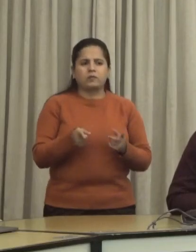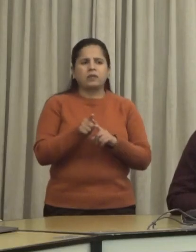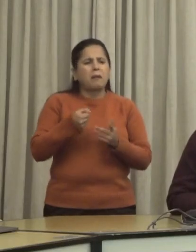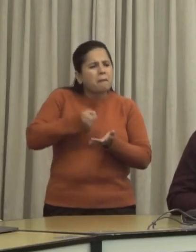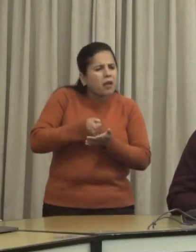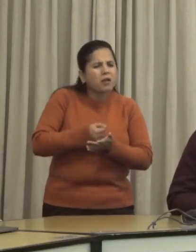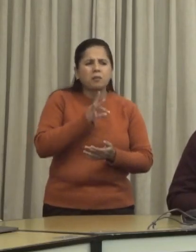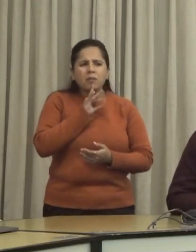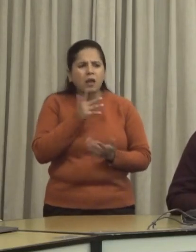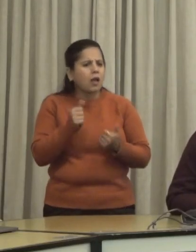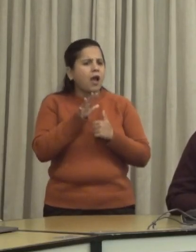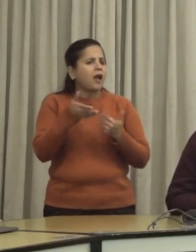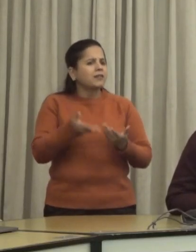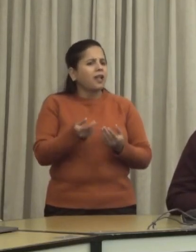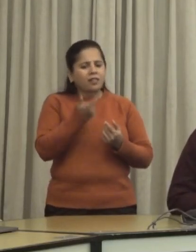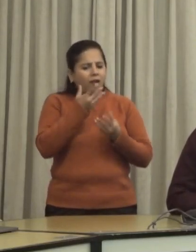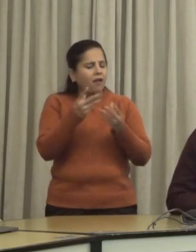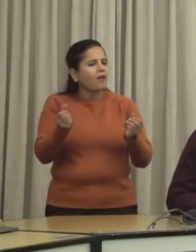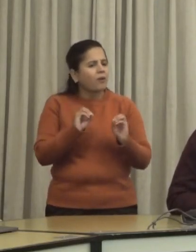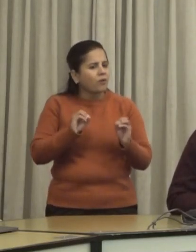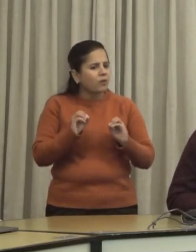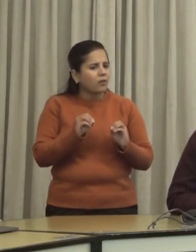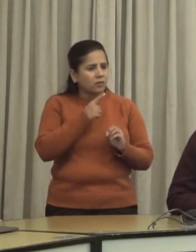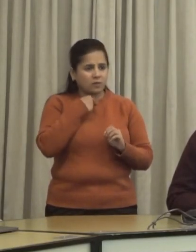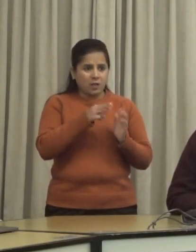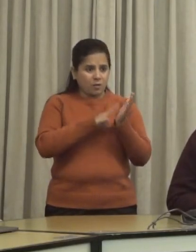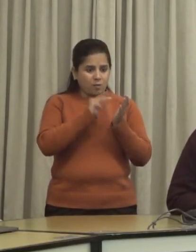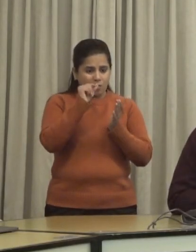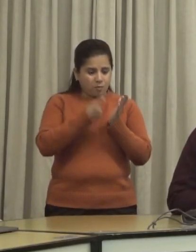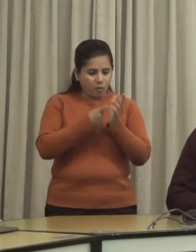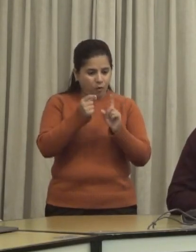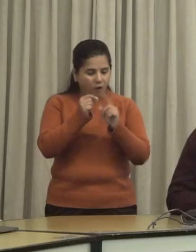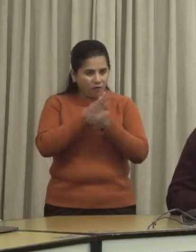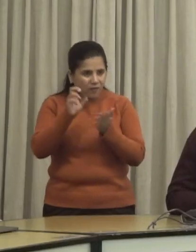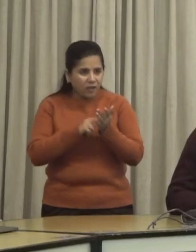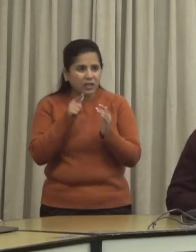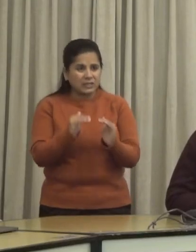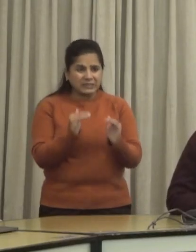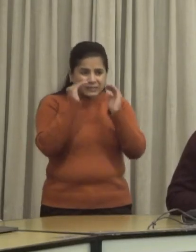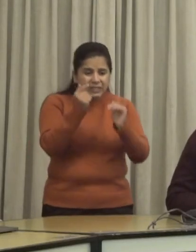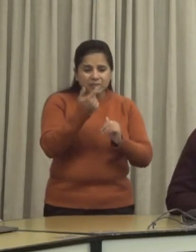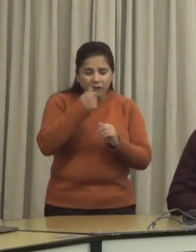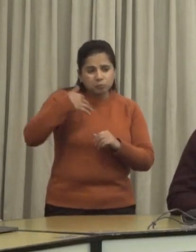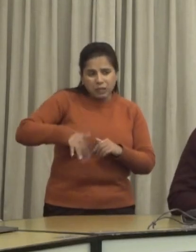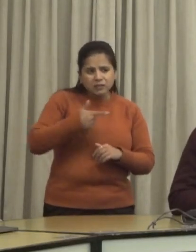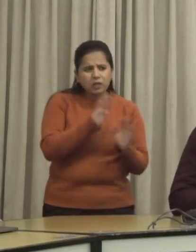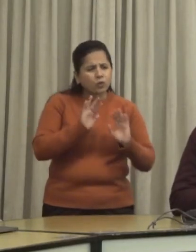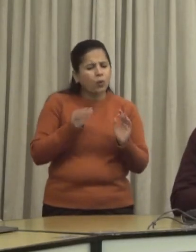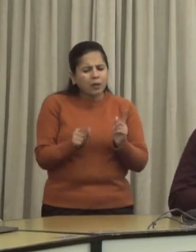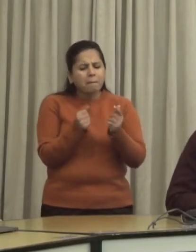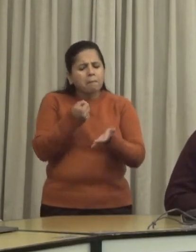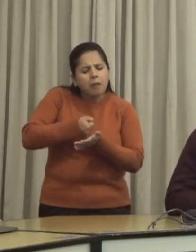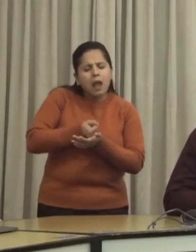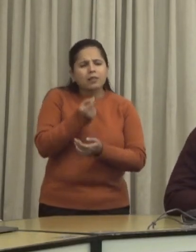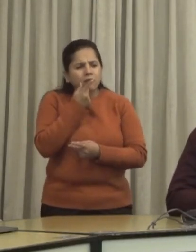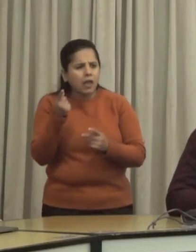as pain relief is not accessible in this country. And I'm not talking about morphine. I'm not talking about something, high-end fentanyl, which pharma industry is pushing. I'm talking about basic